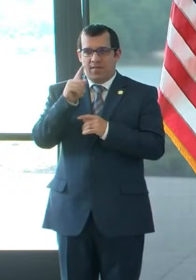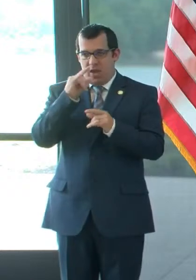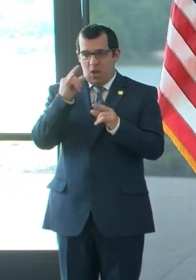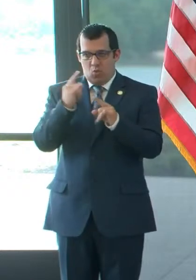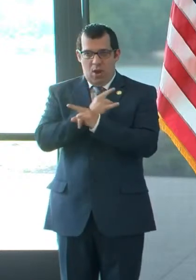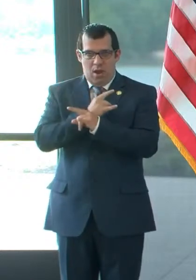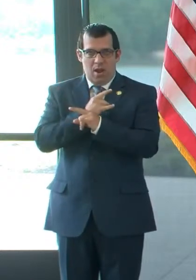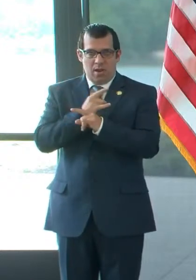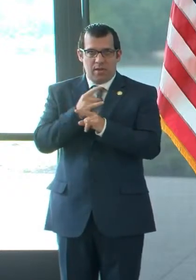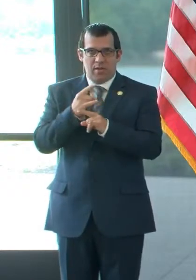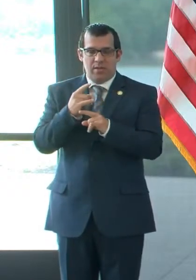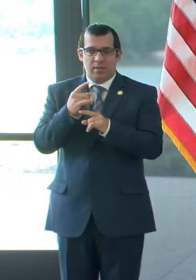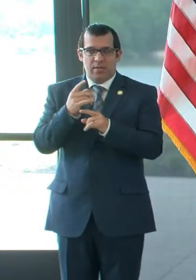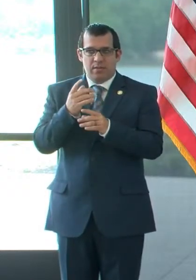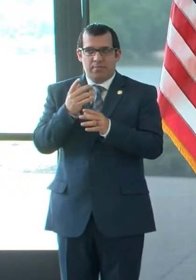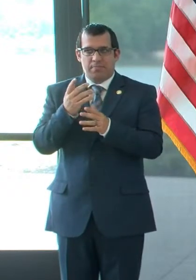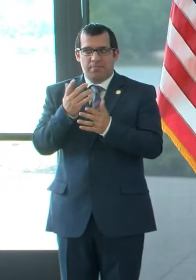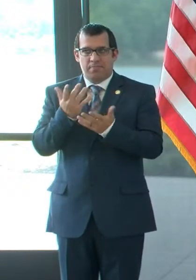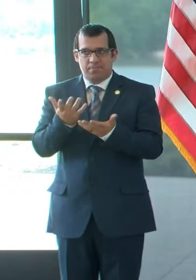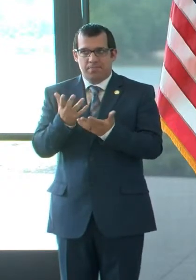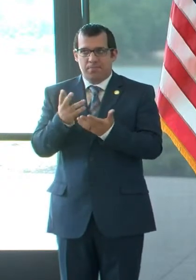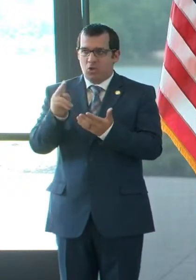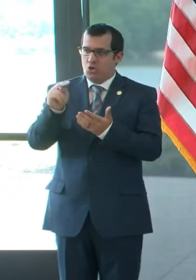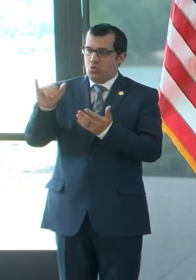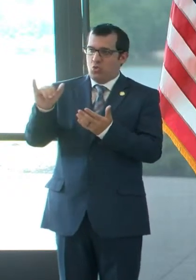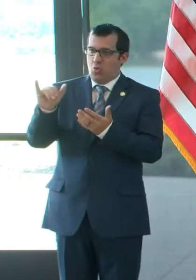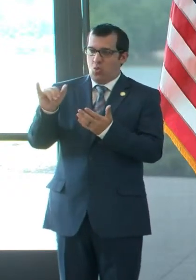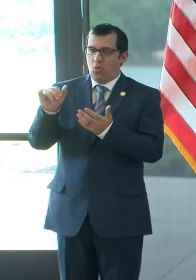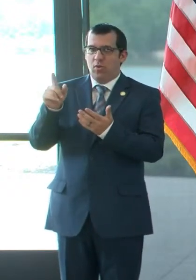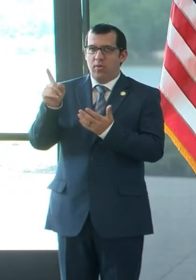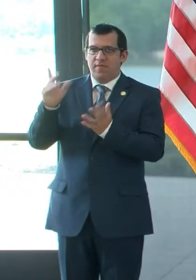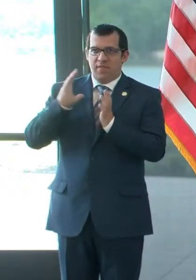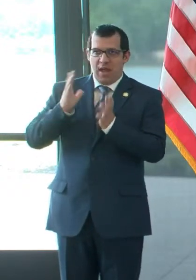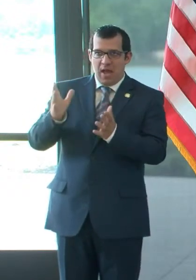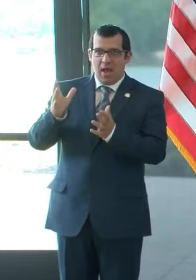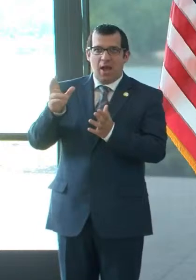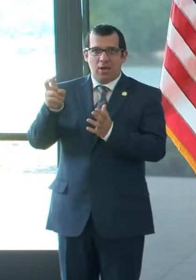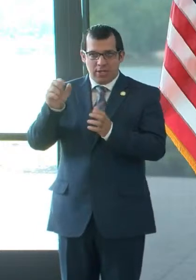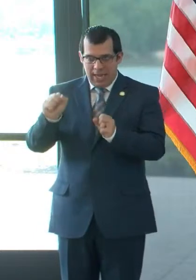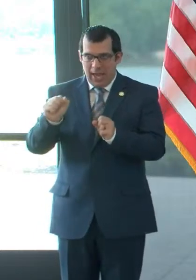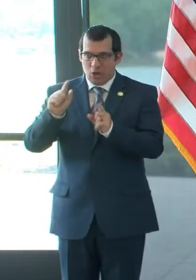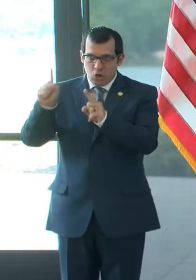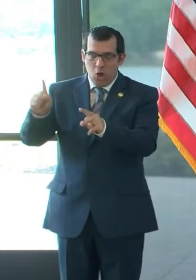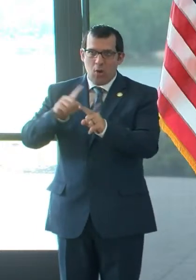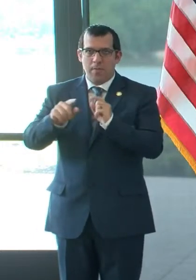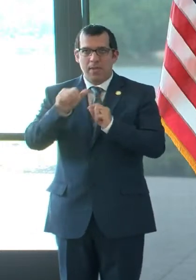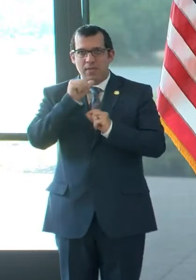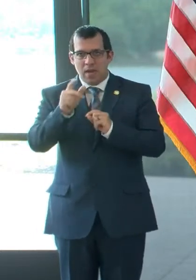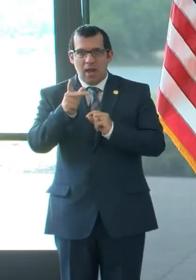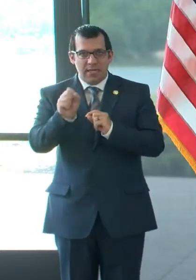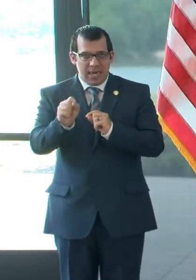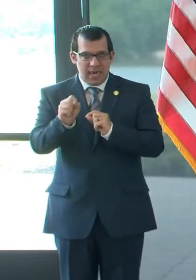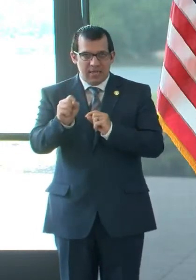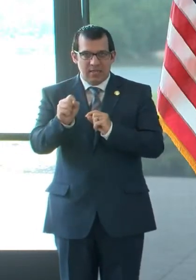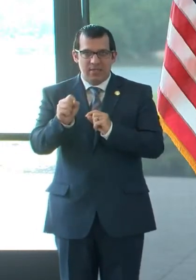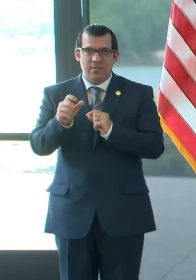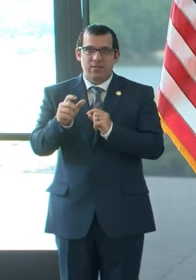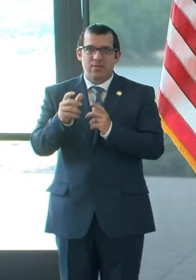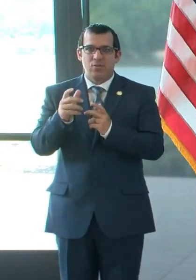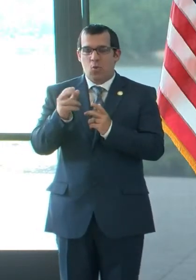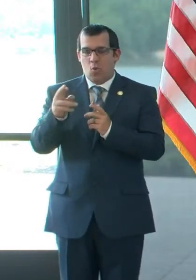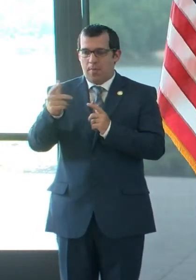ironic that New York is fine to travel to, but not Kansas